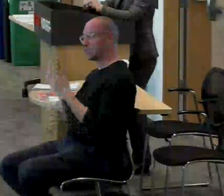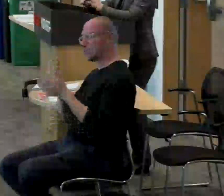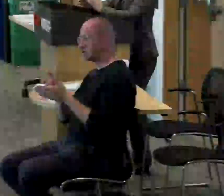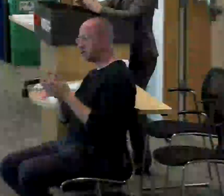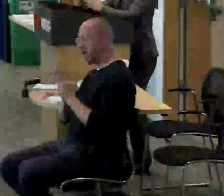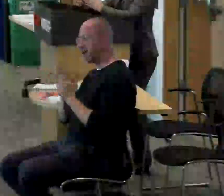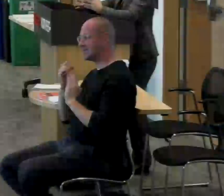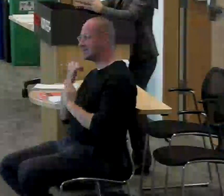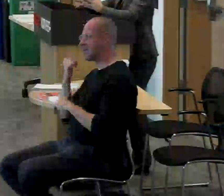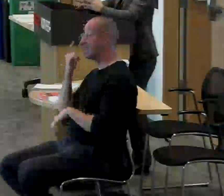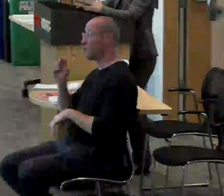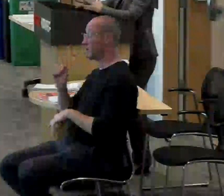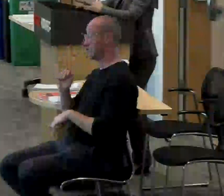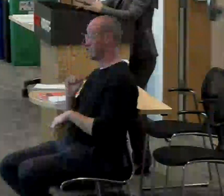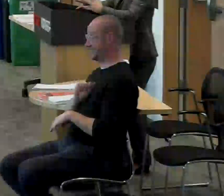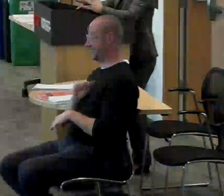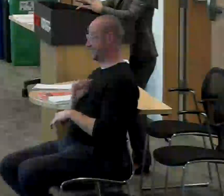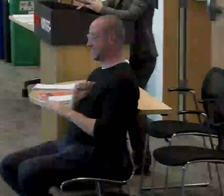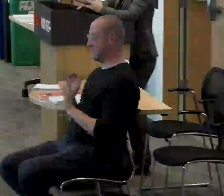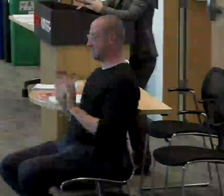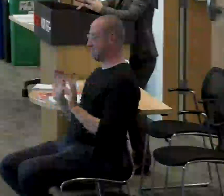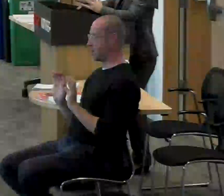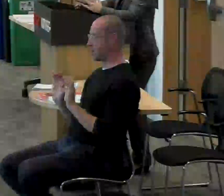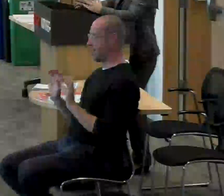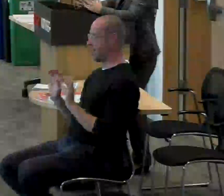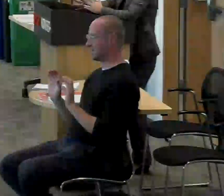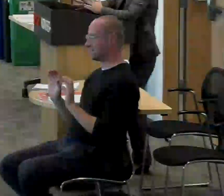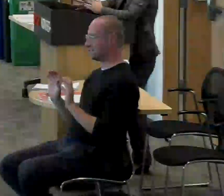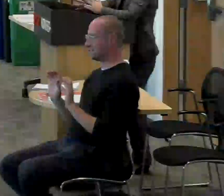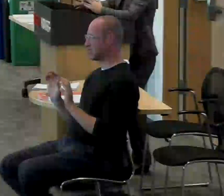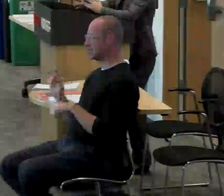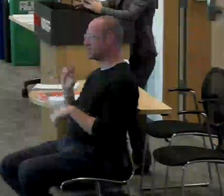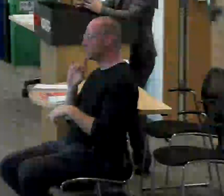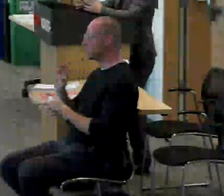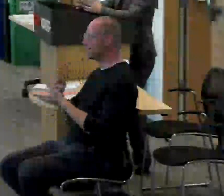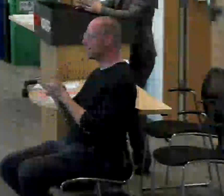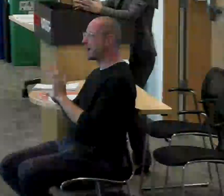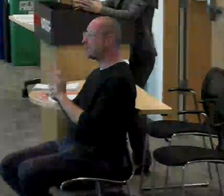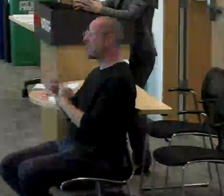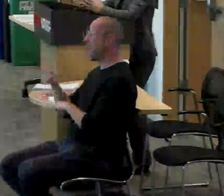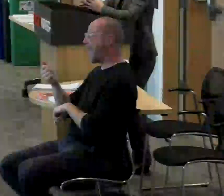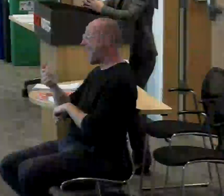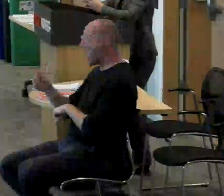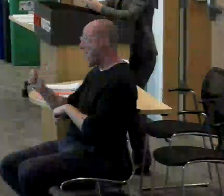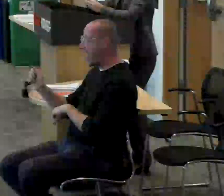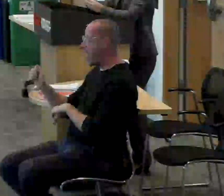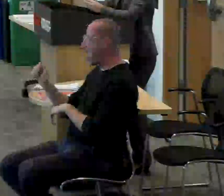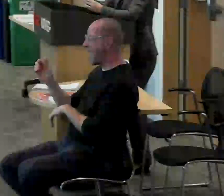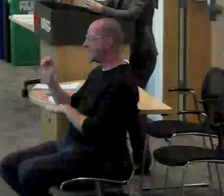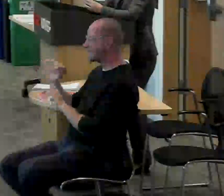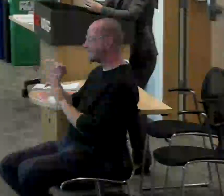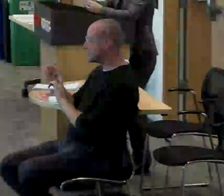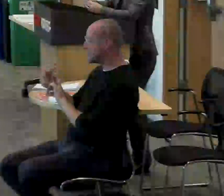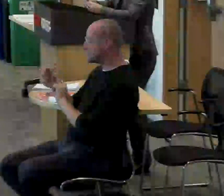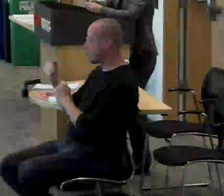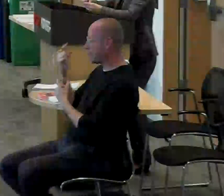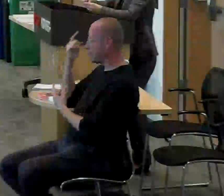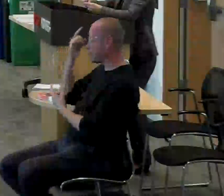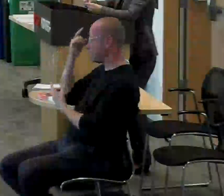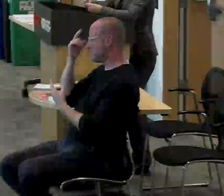self-certification, what wouldn't be considered self-certifiable? And I don't know. I mean, there's